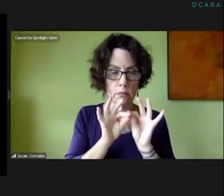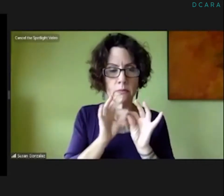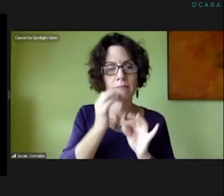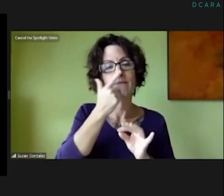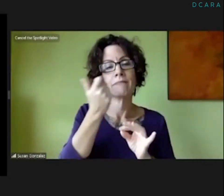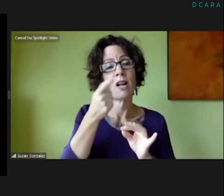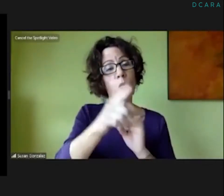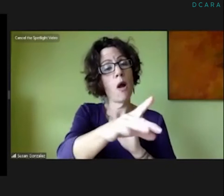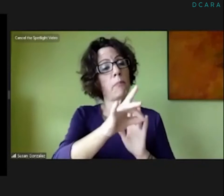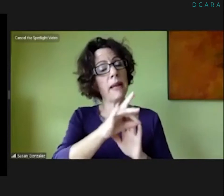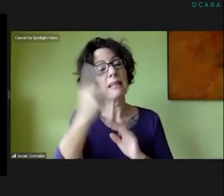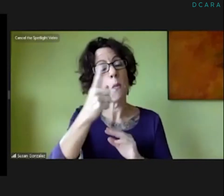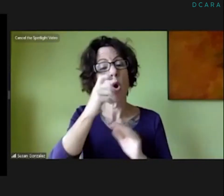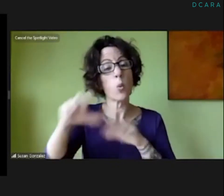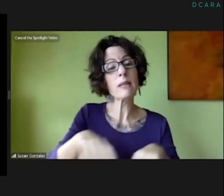of 18,